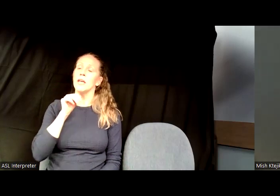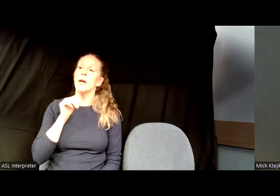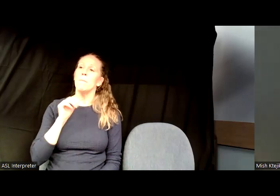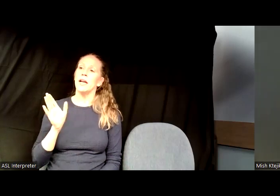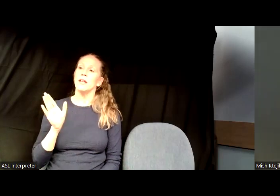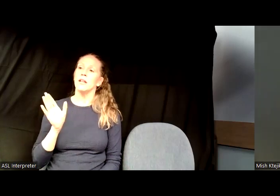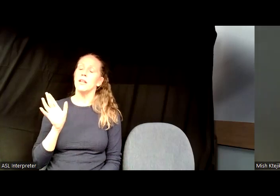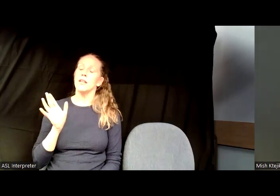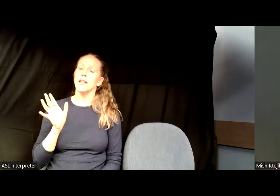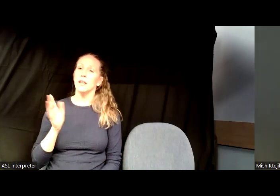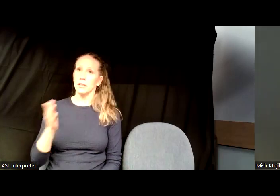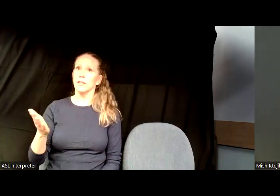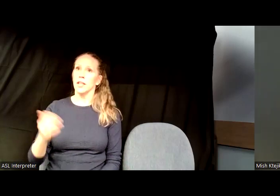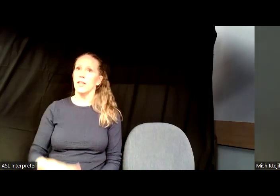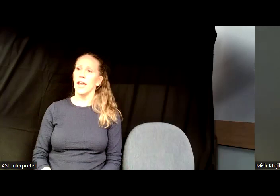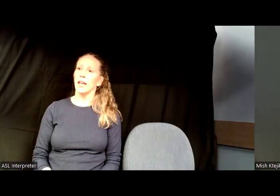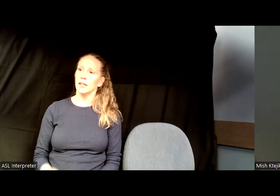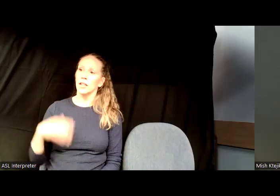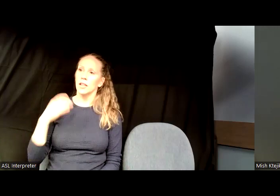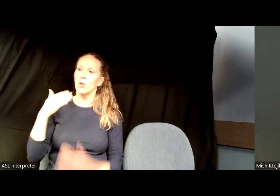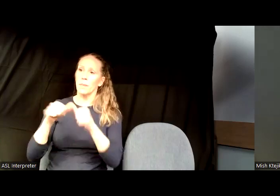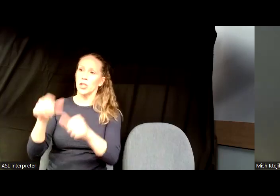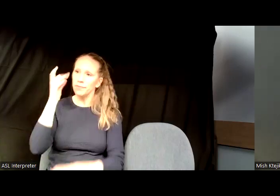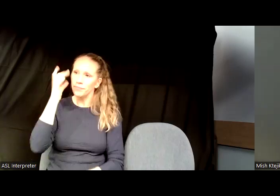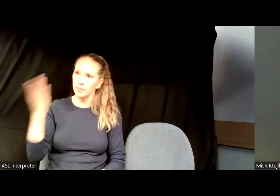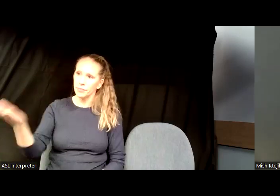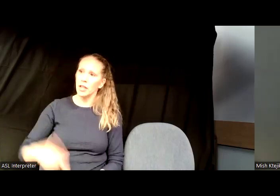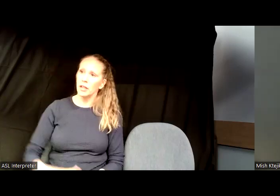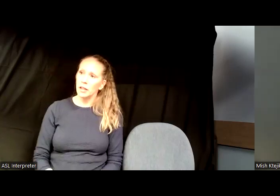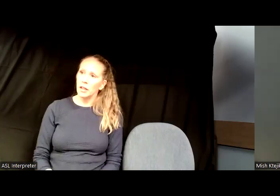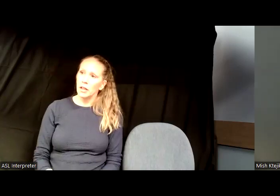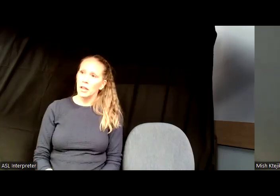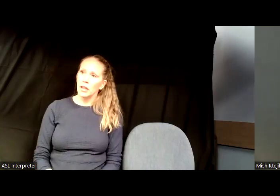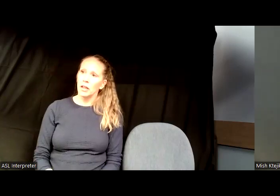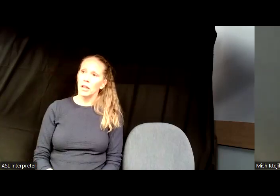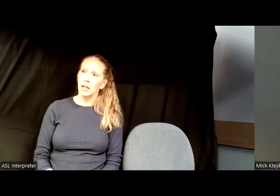time, but they keep going.